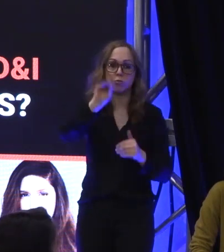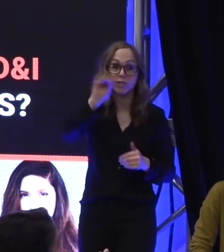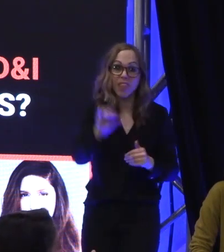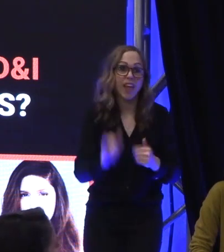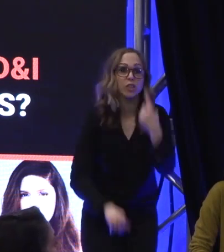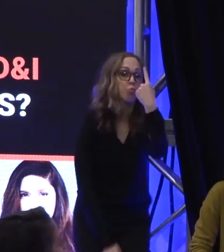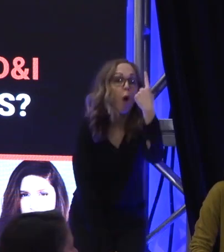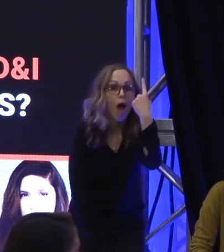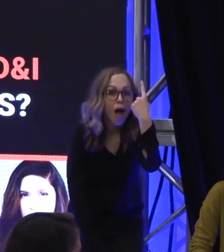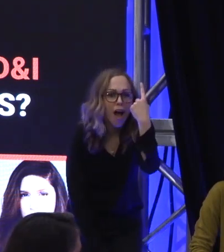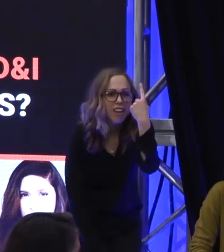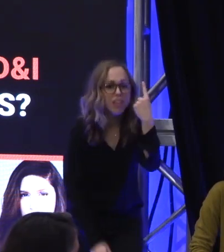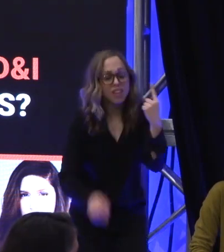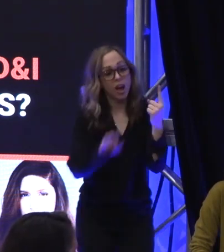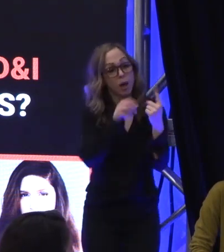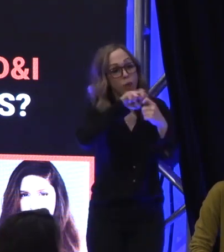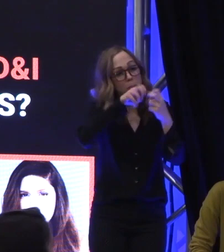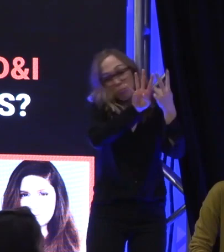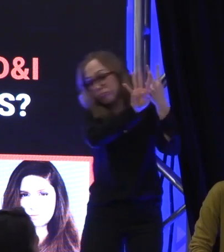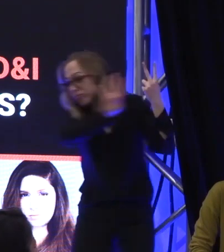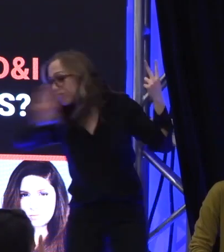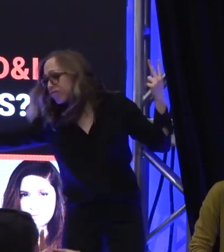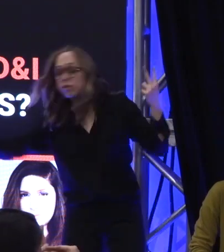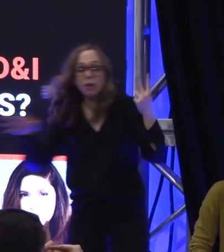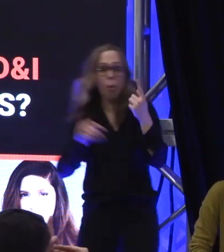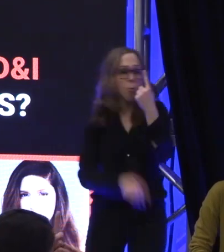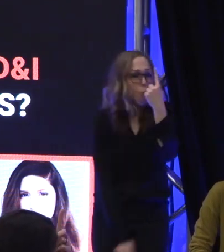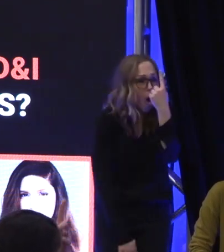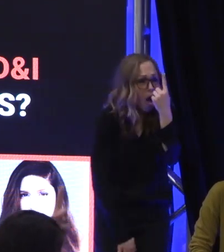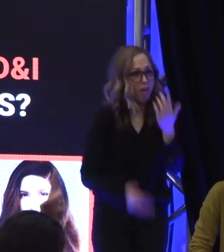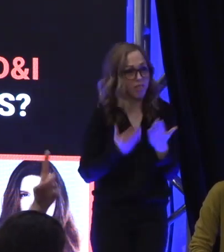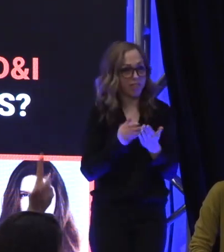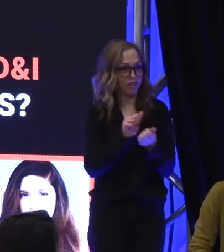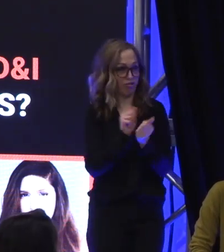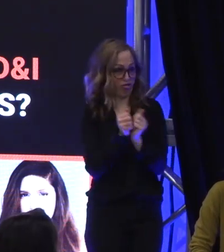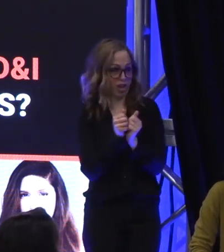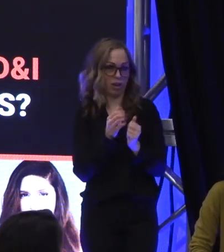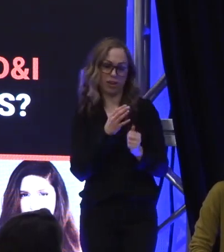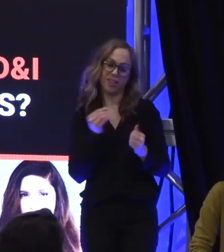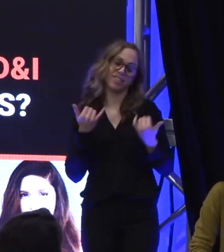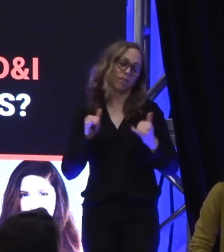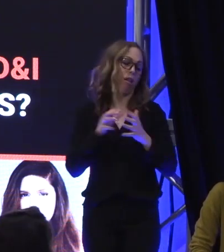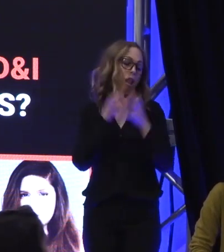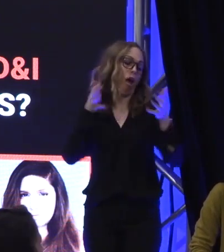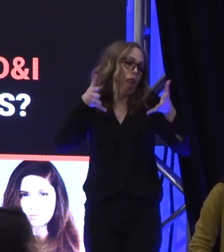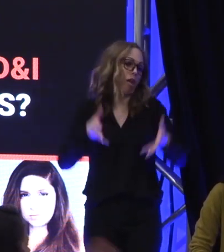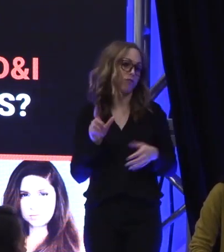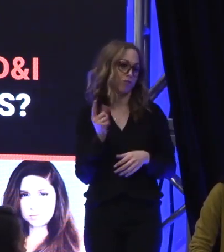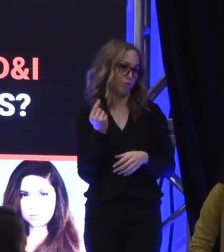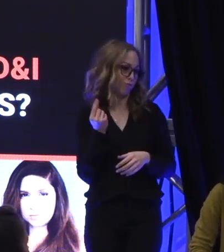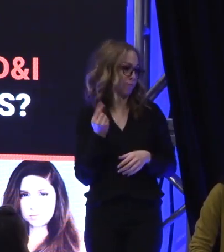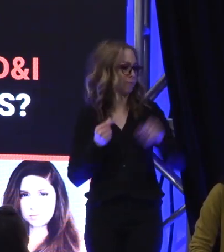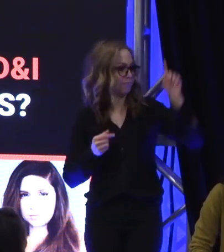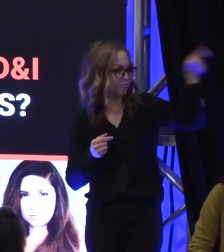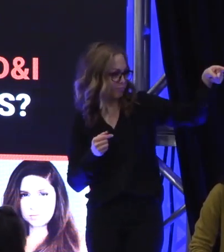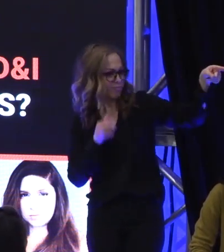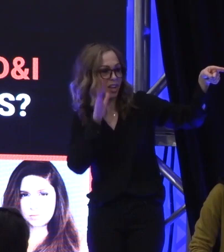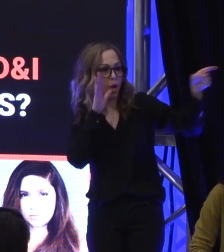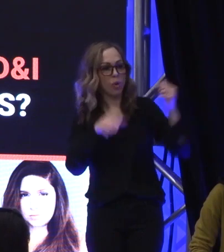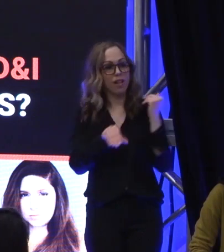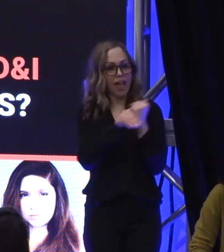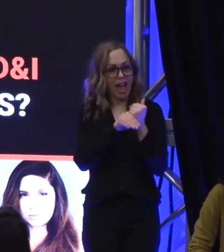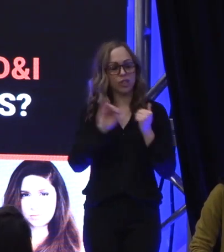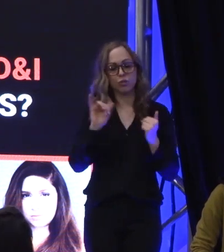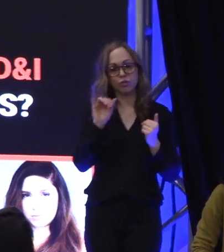thing, okay? So there's a ton more to do, and we recognize that. Right. Just will also add, you know, so when you